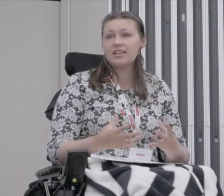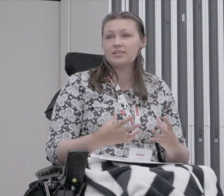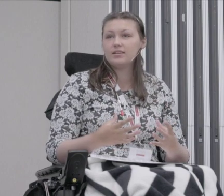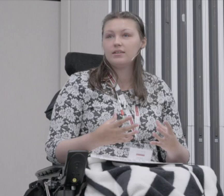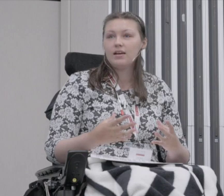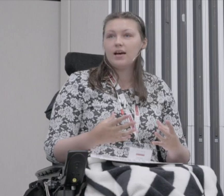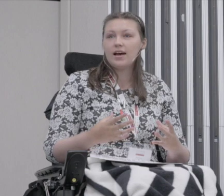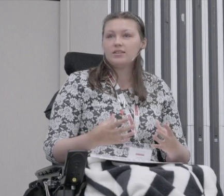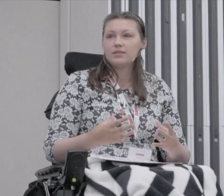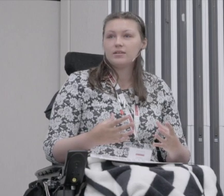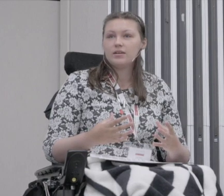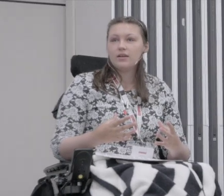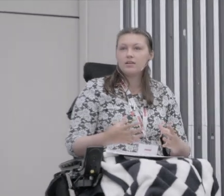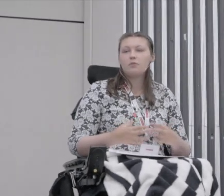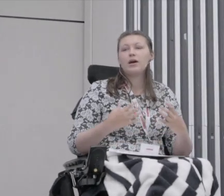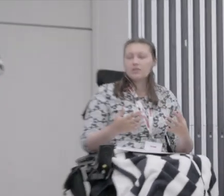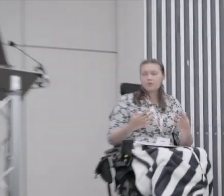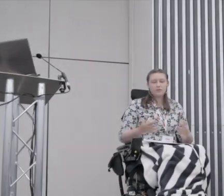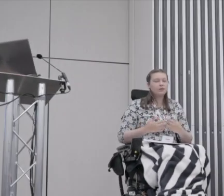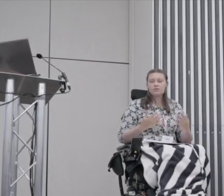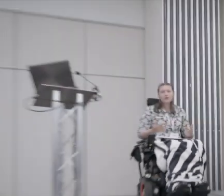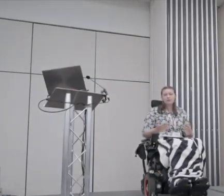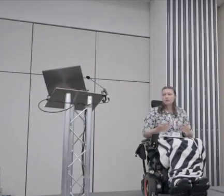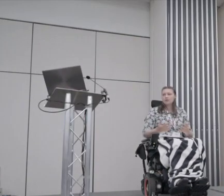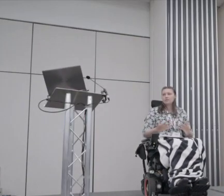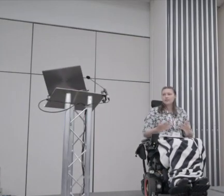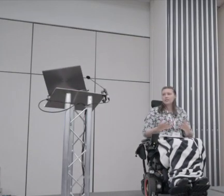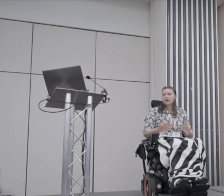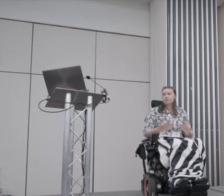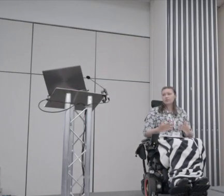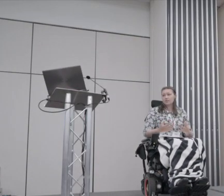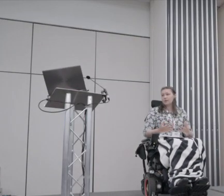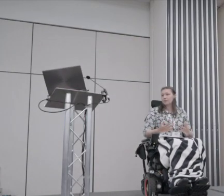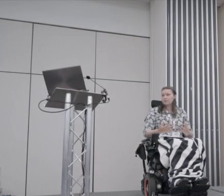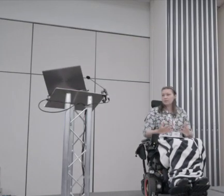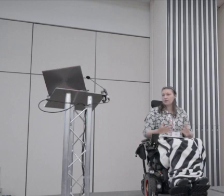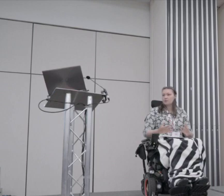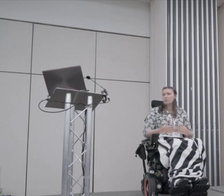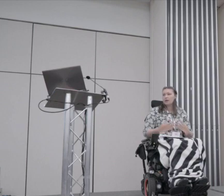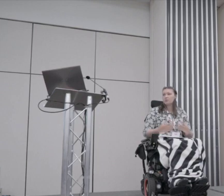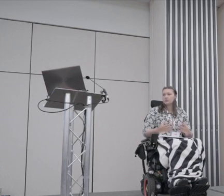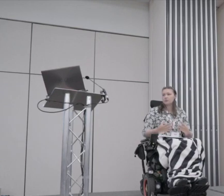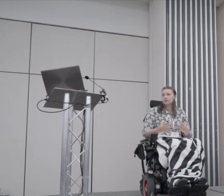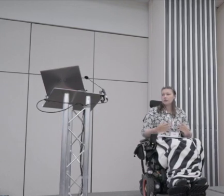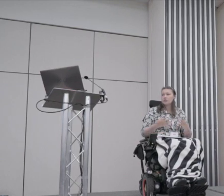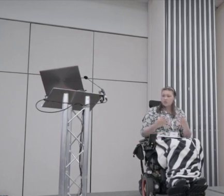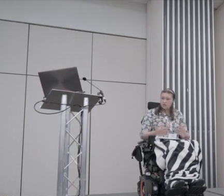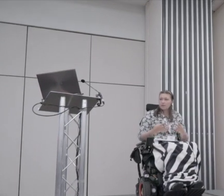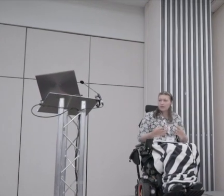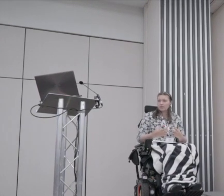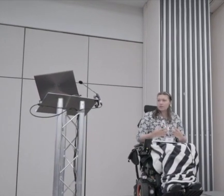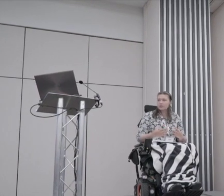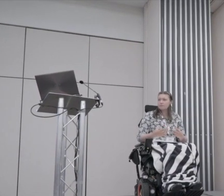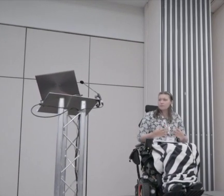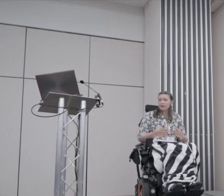You've got to listen, and where it's possible, I know you can't teach everybody to speak for themselves, but where possible, show